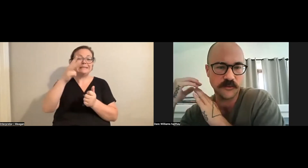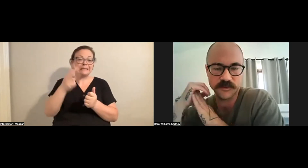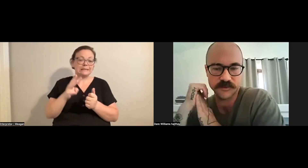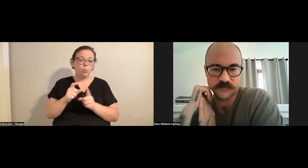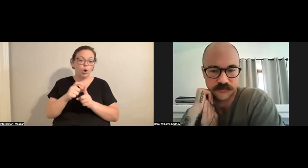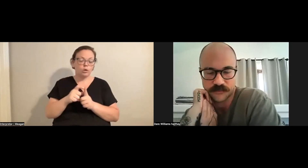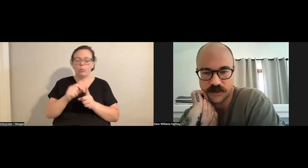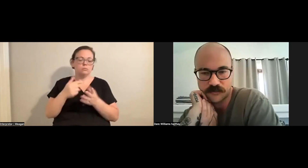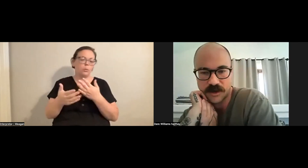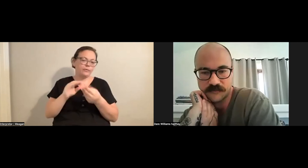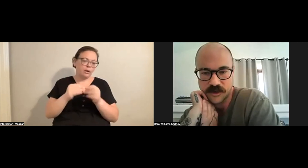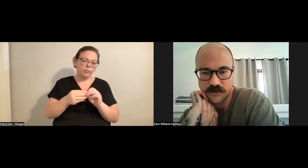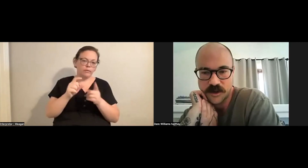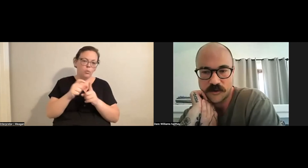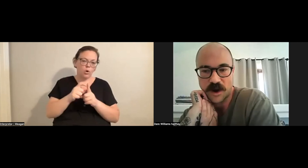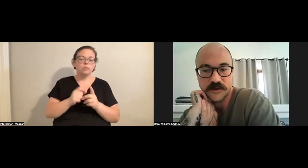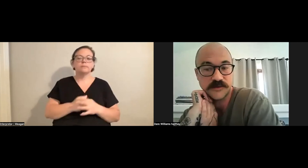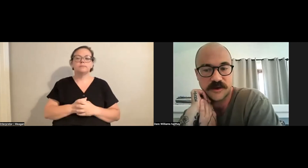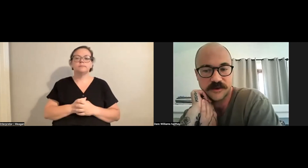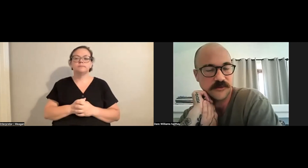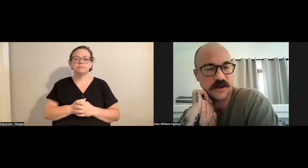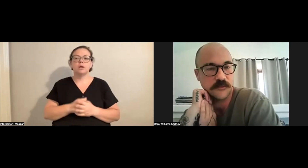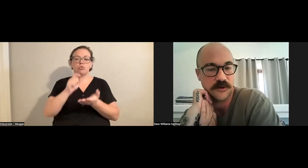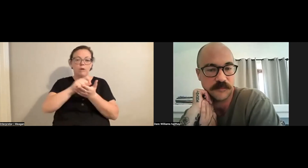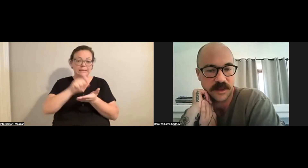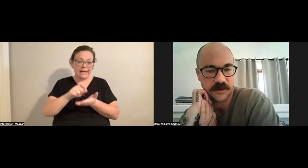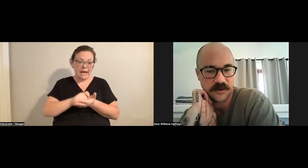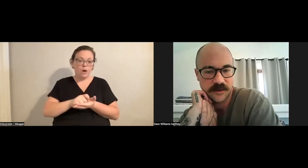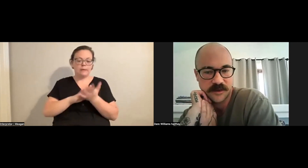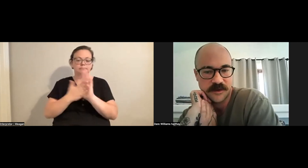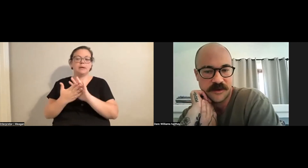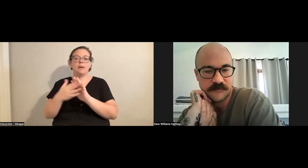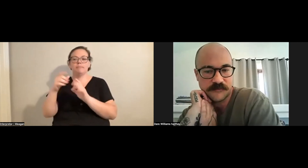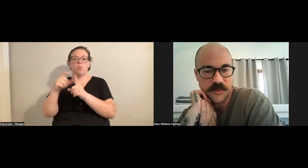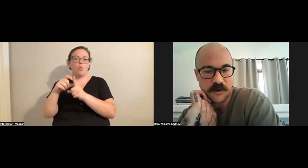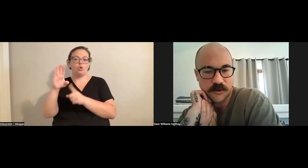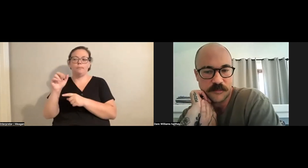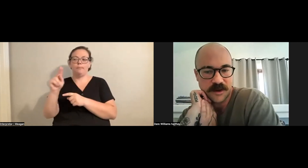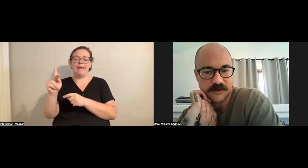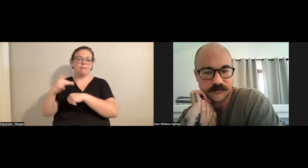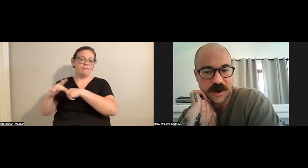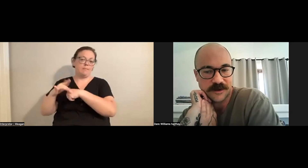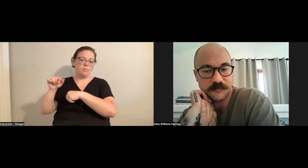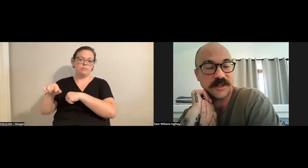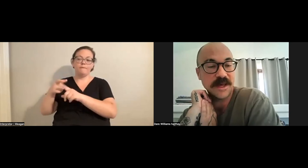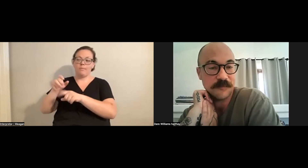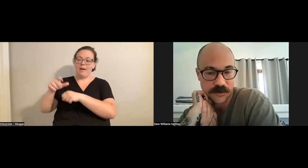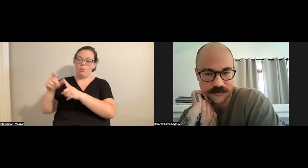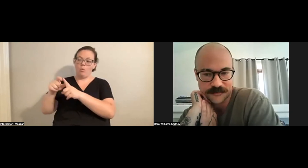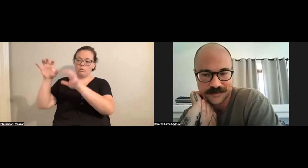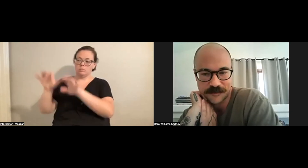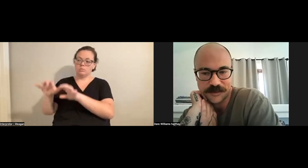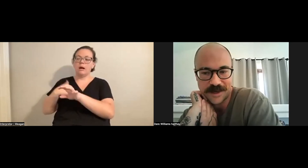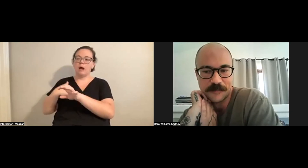whichever words ring for you. Write those down and create a word bank. From that word bank, write a complaint